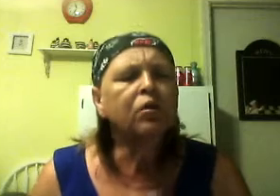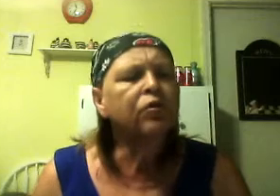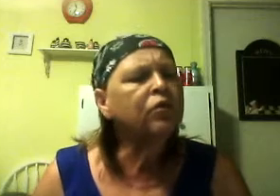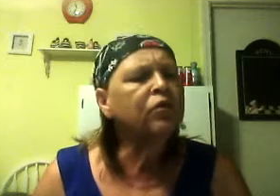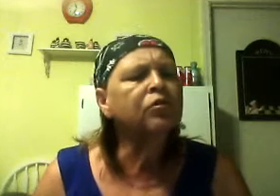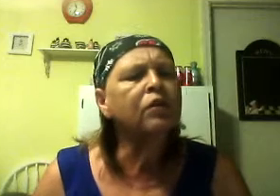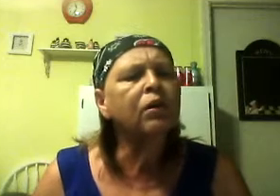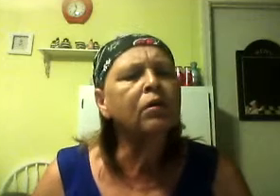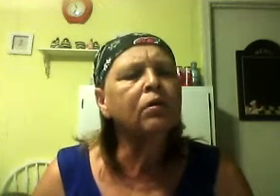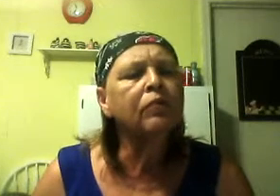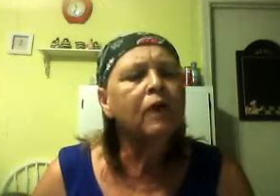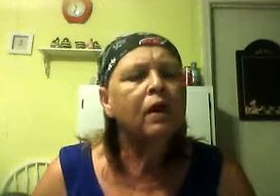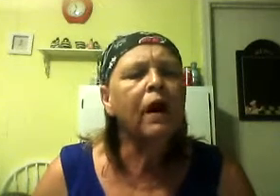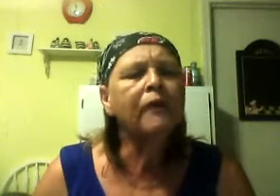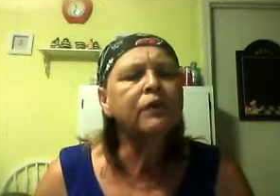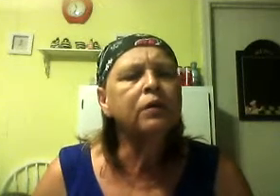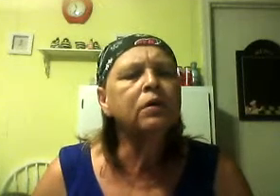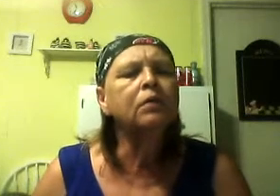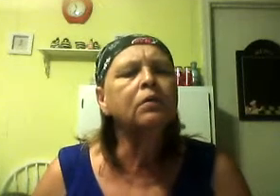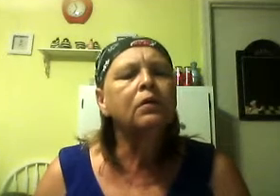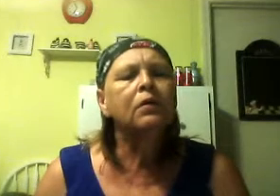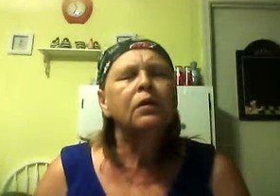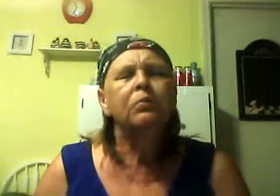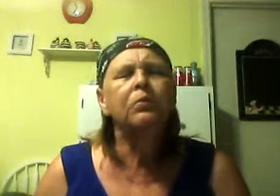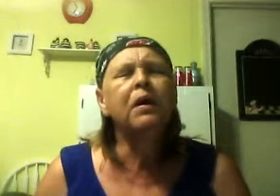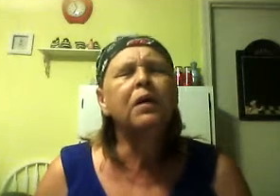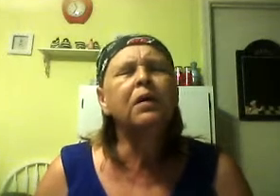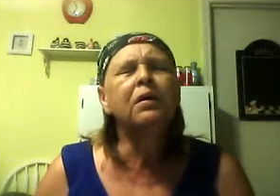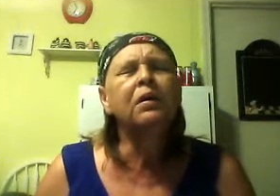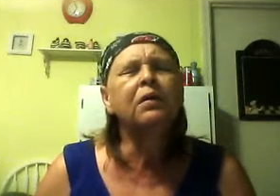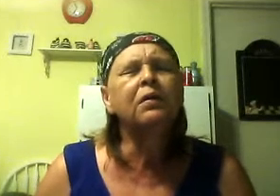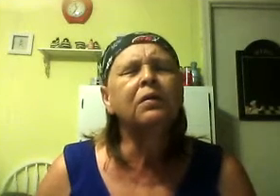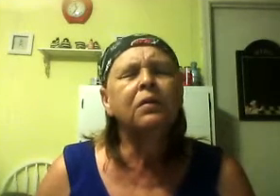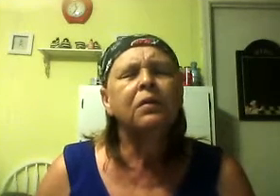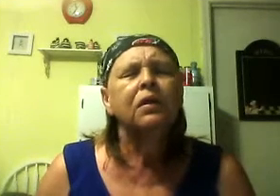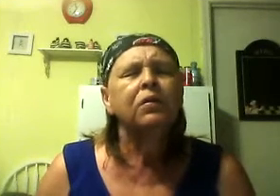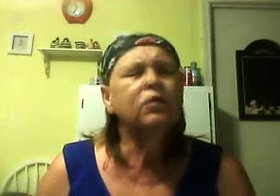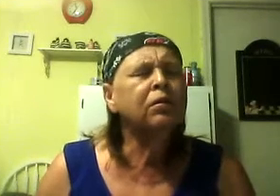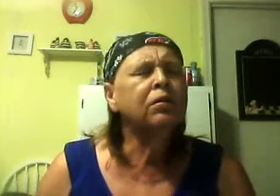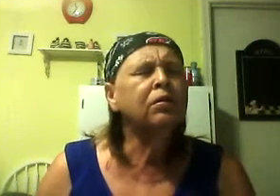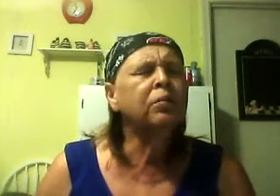Is this love I feel meant to be?